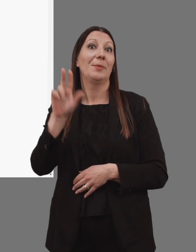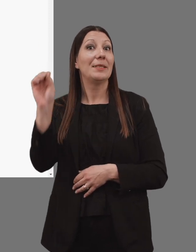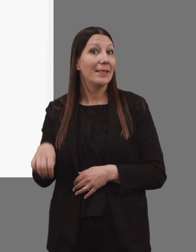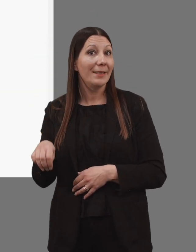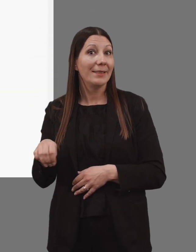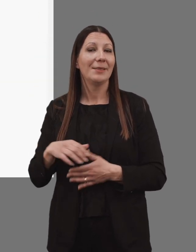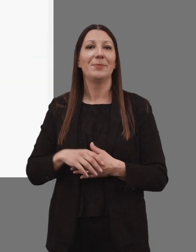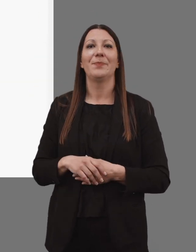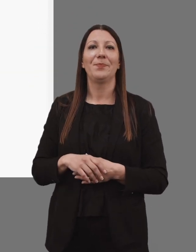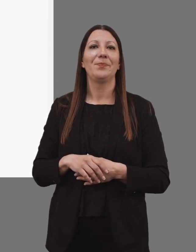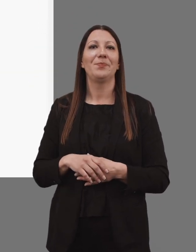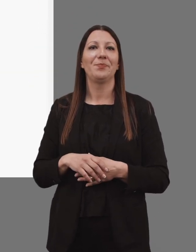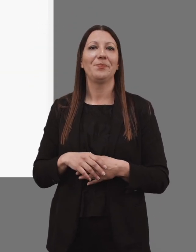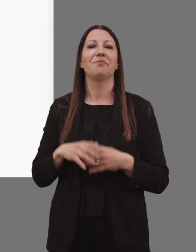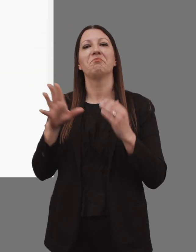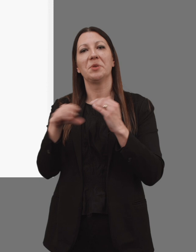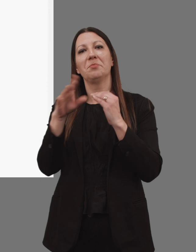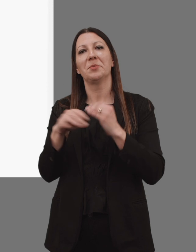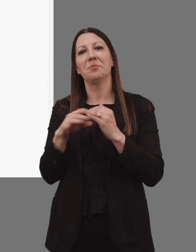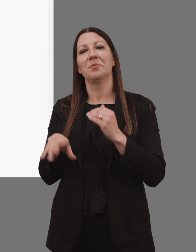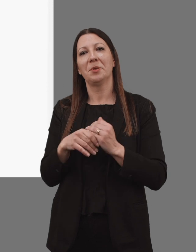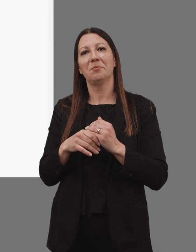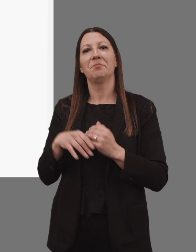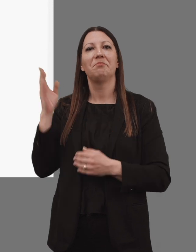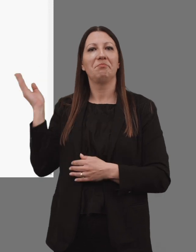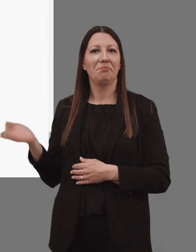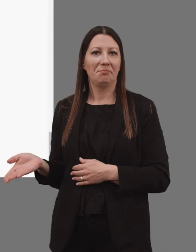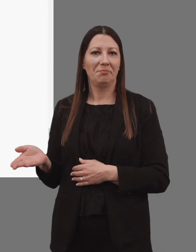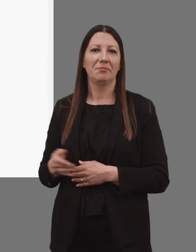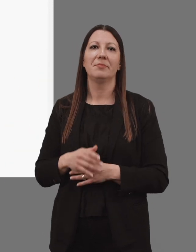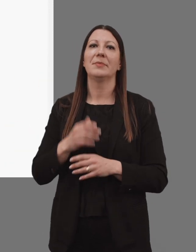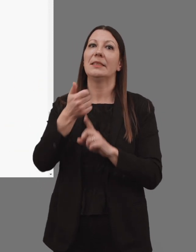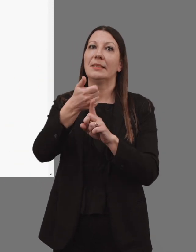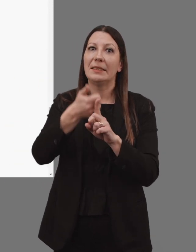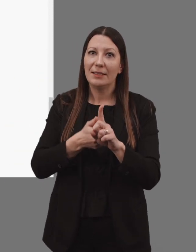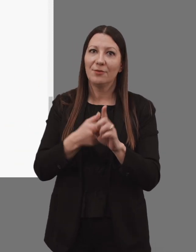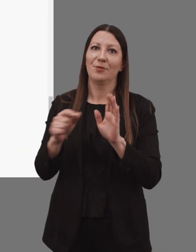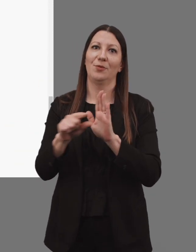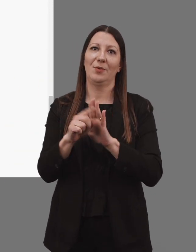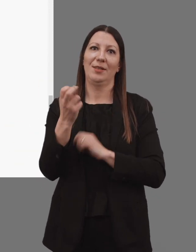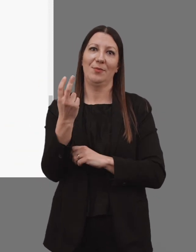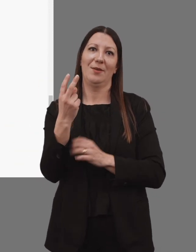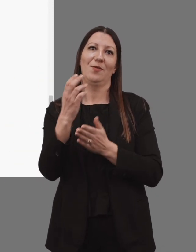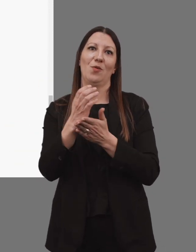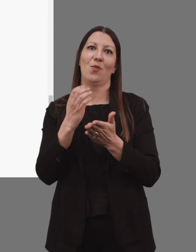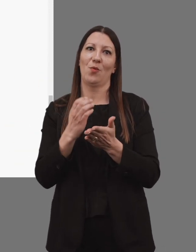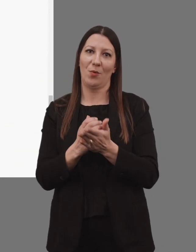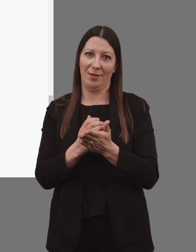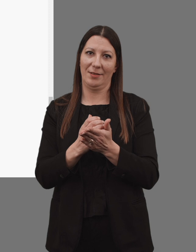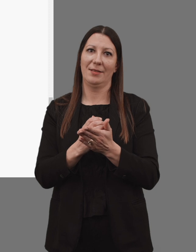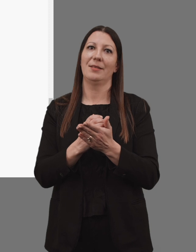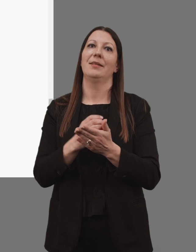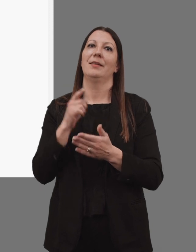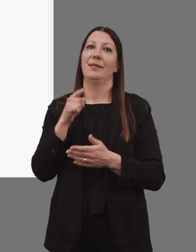93, and so forth. So you can just keep going on and on and on, adding every single grade 12 course you have ever